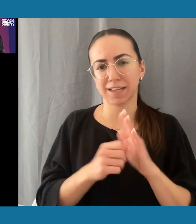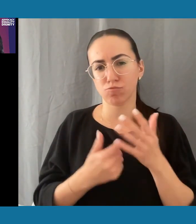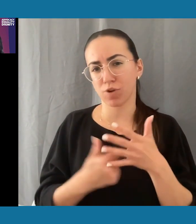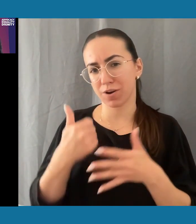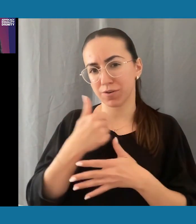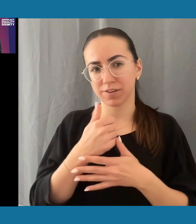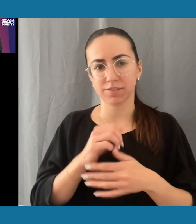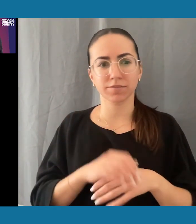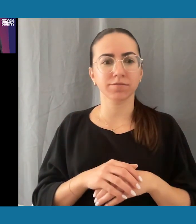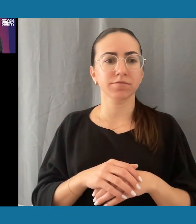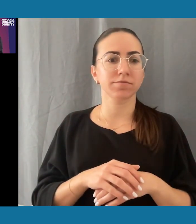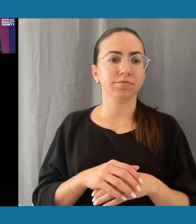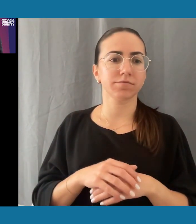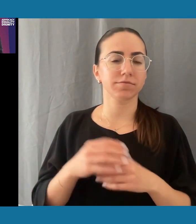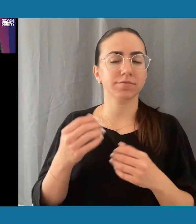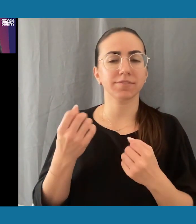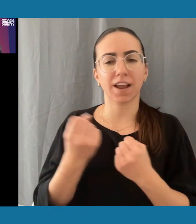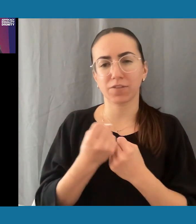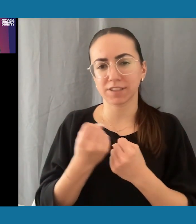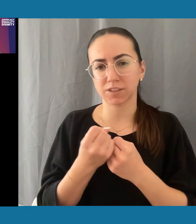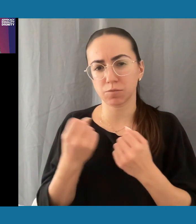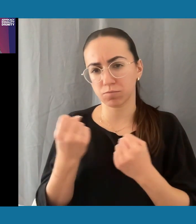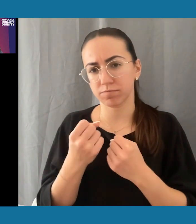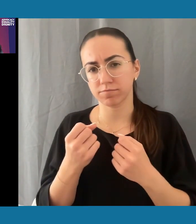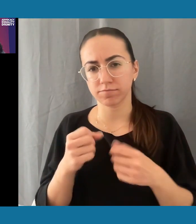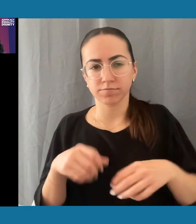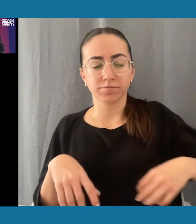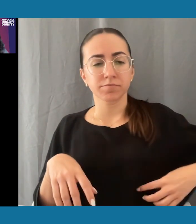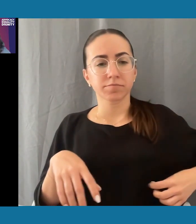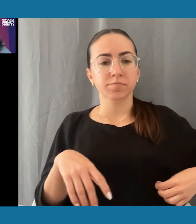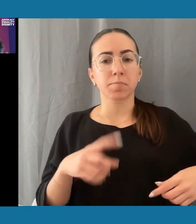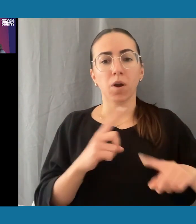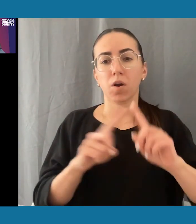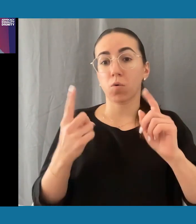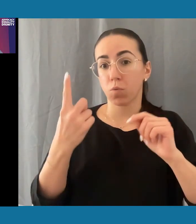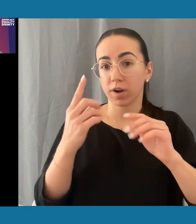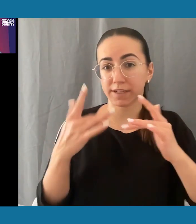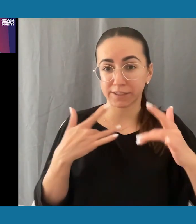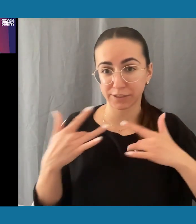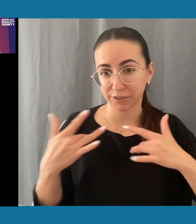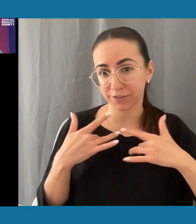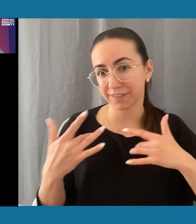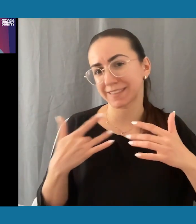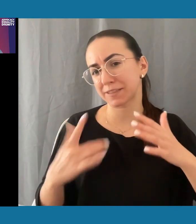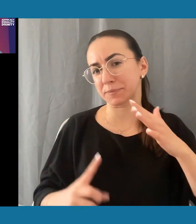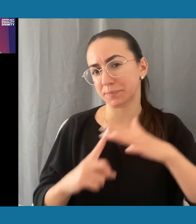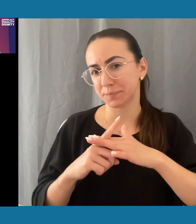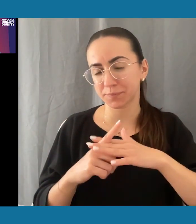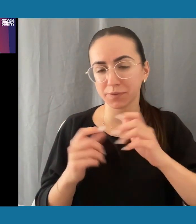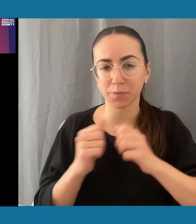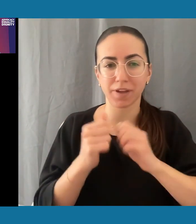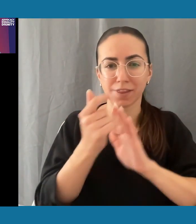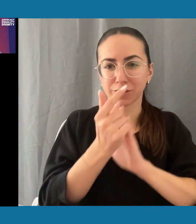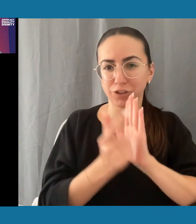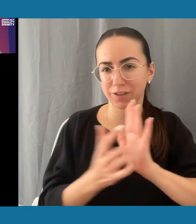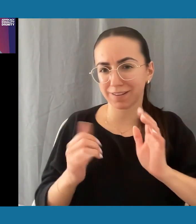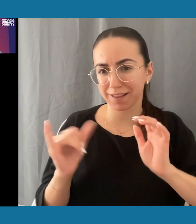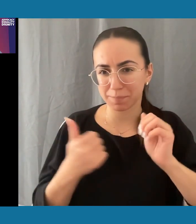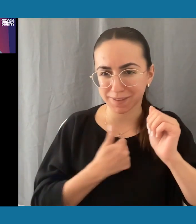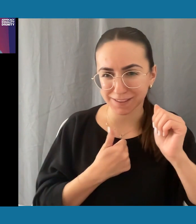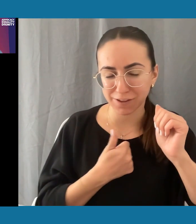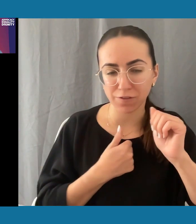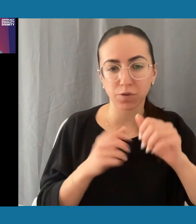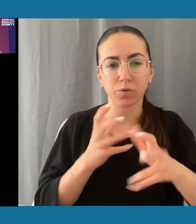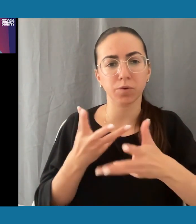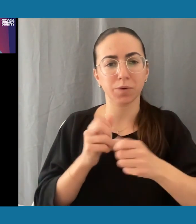is our advocacy for supported decision making. But one of the concerns that can sometimes arise with attorneys like myself when working with